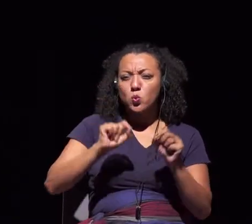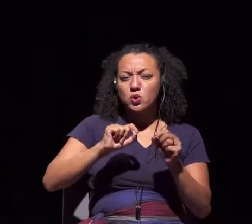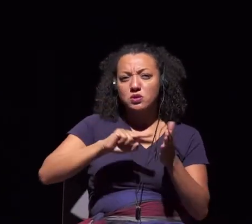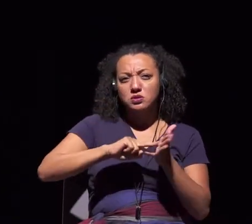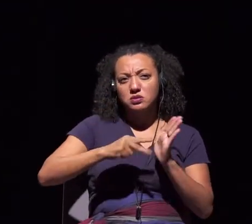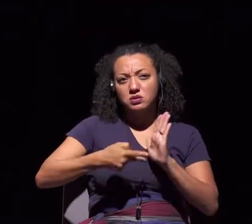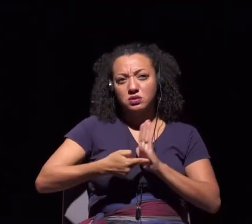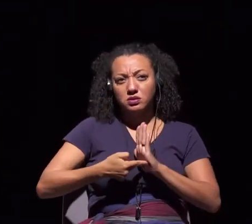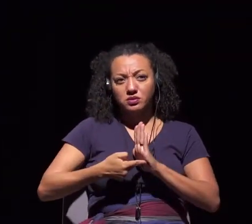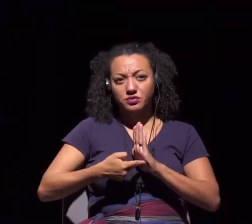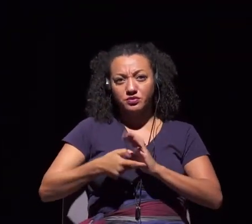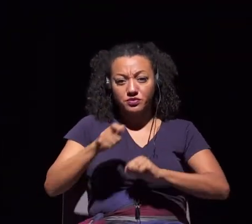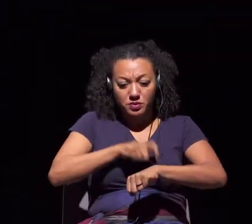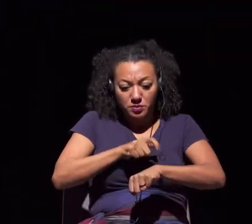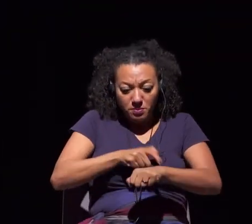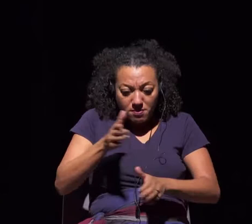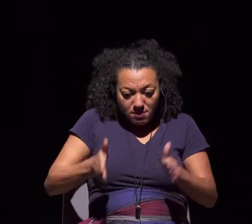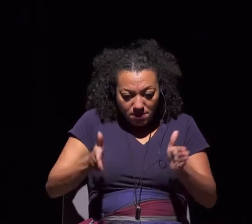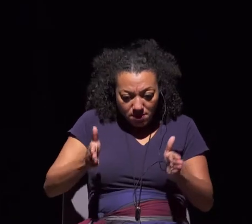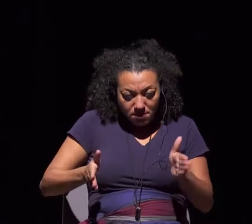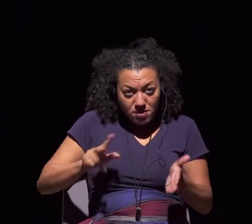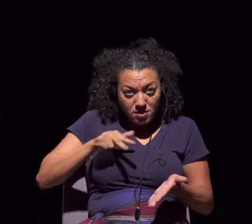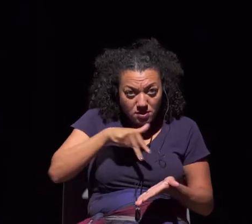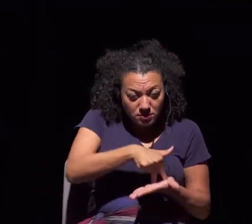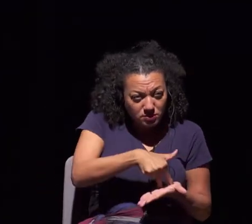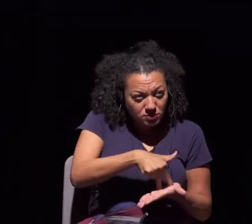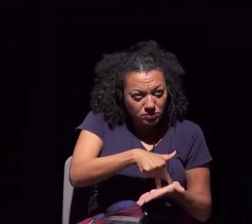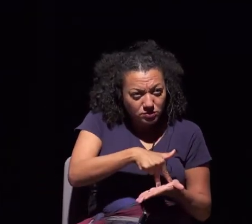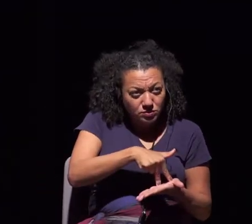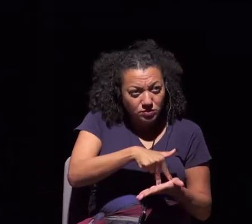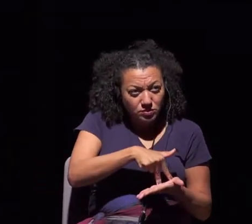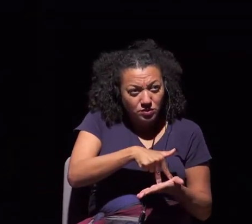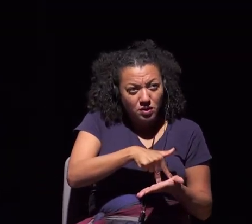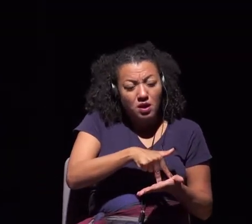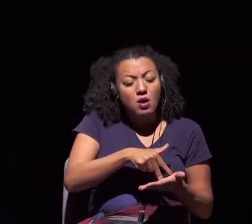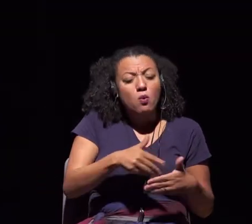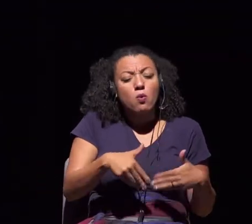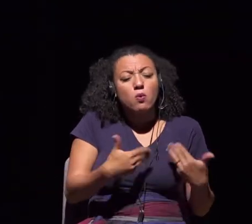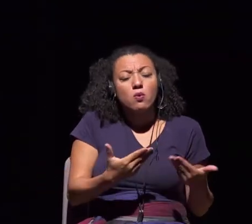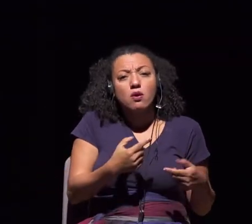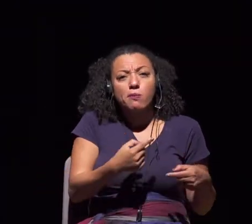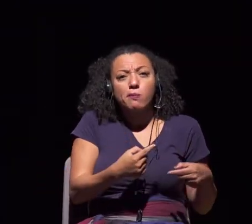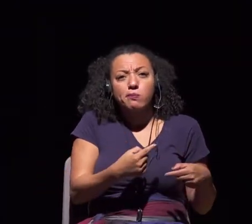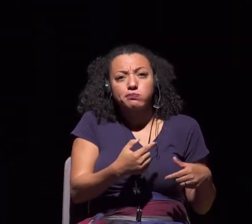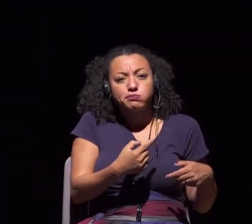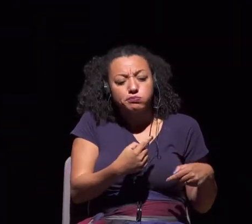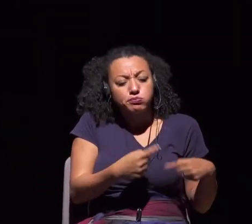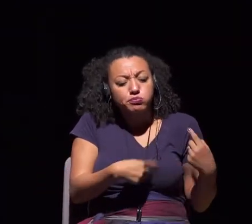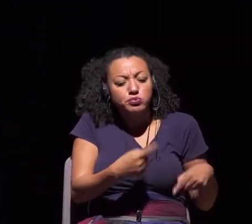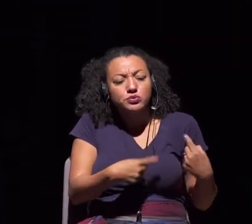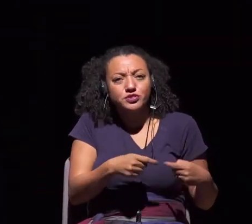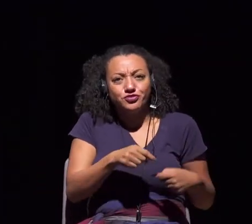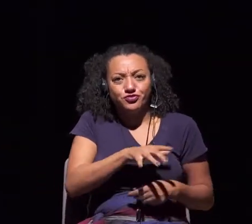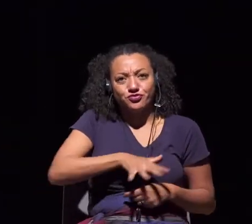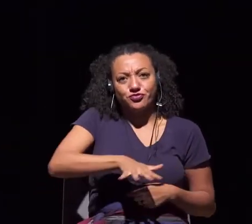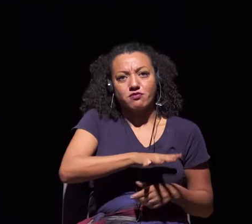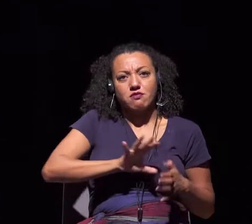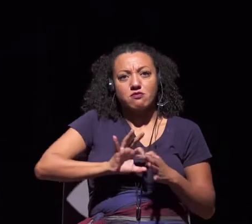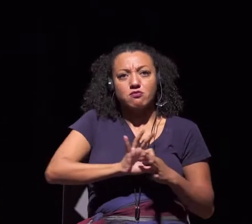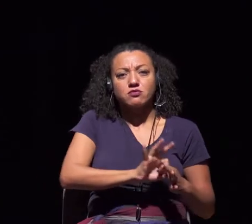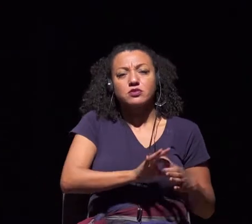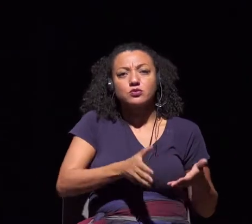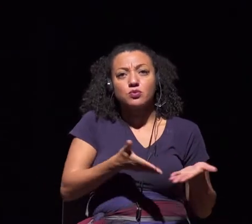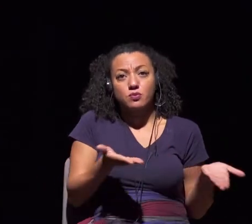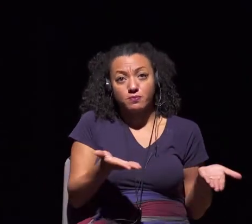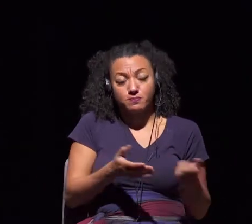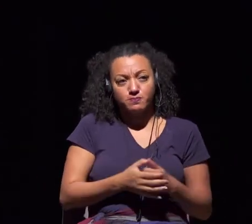particular place, and the politics that surround that space. And so in thinking about what to do today, I had to go